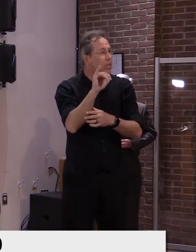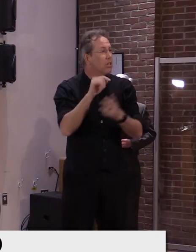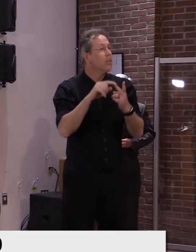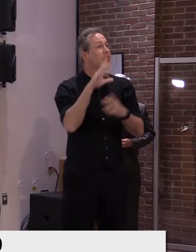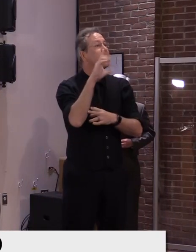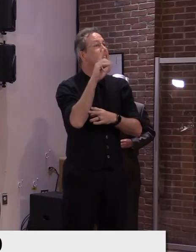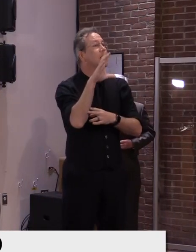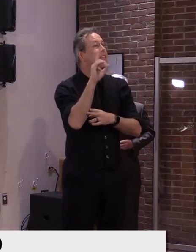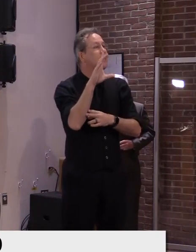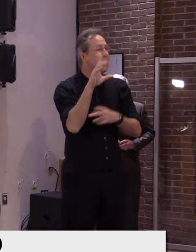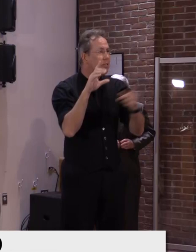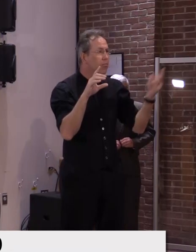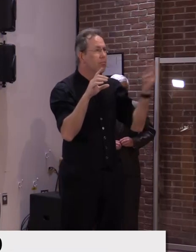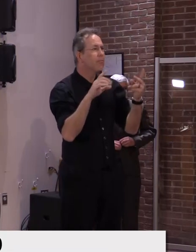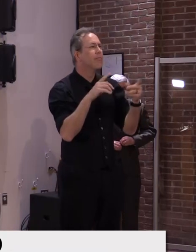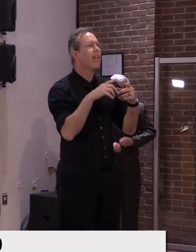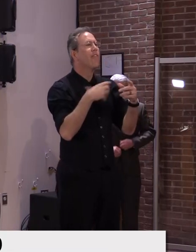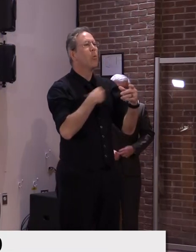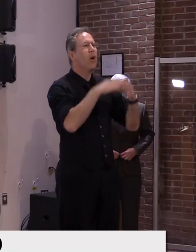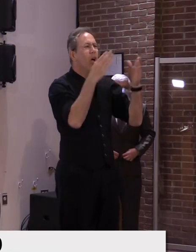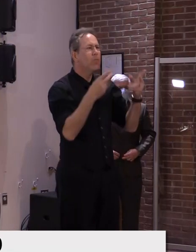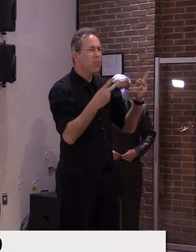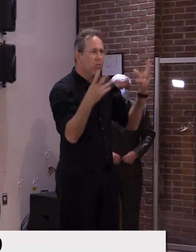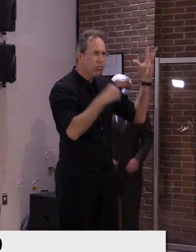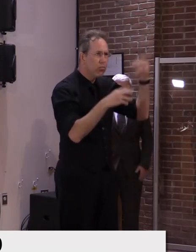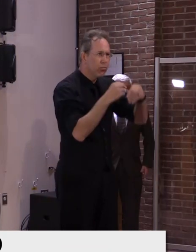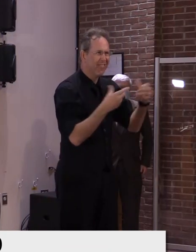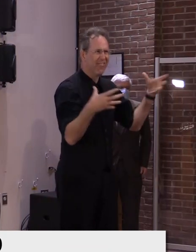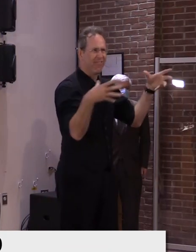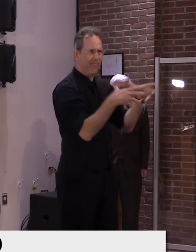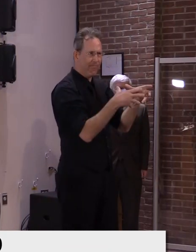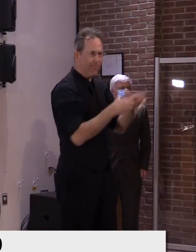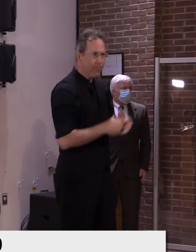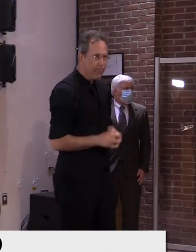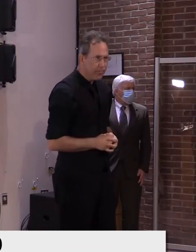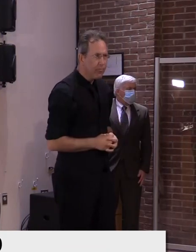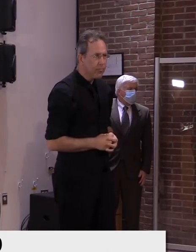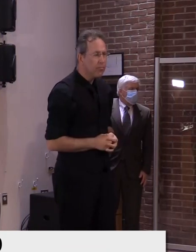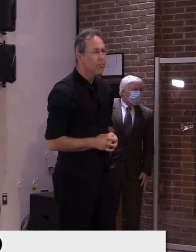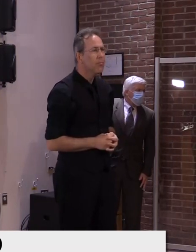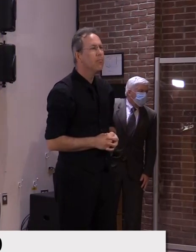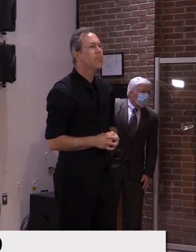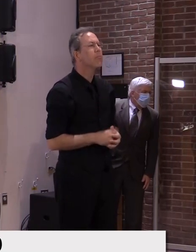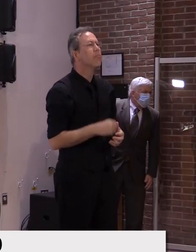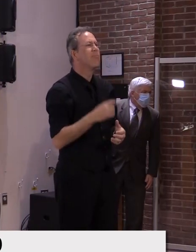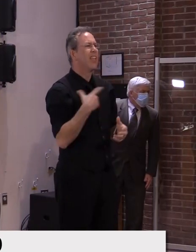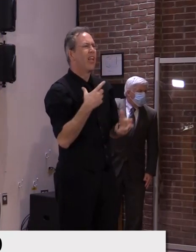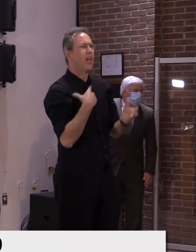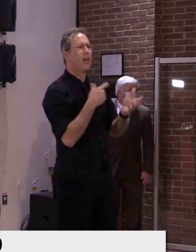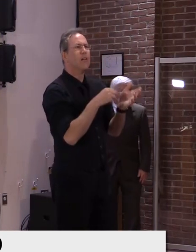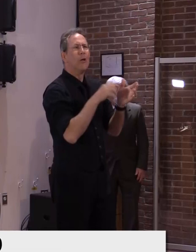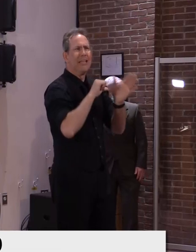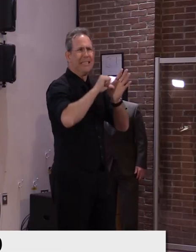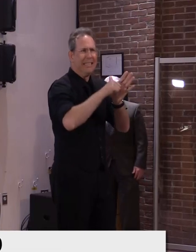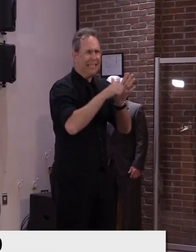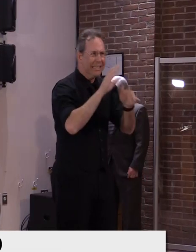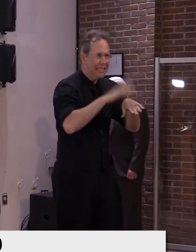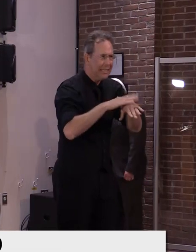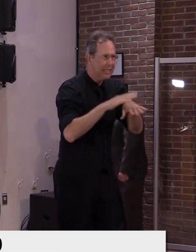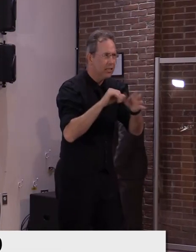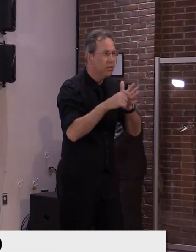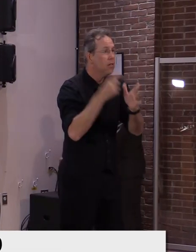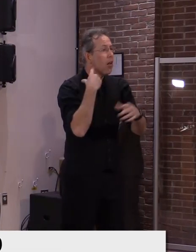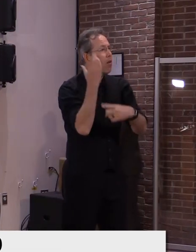House officials following a recommendation, and I want to stress recommendation, not a mandate, from